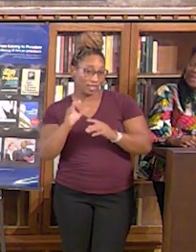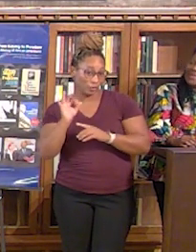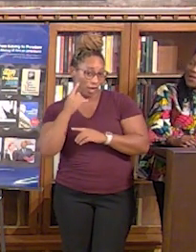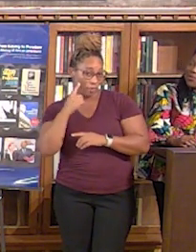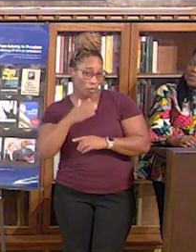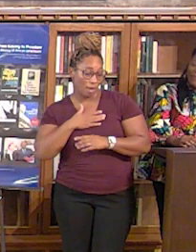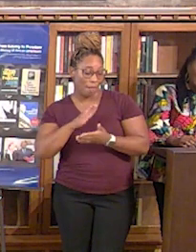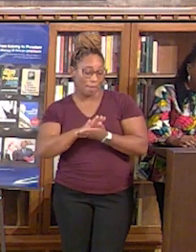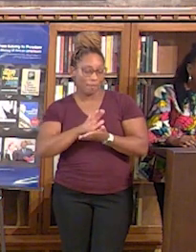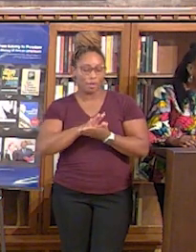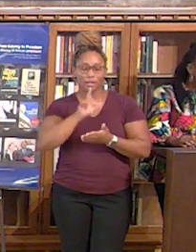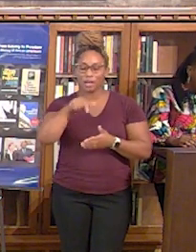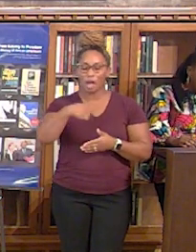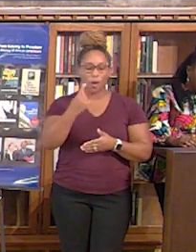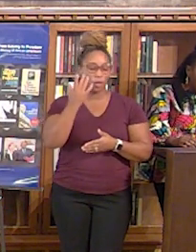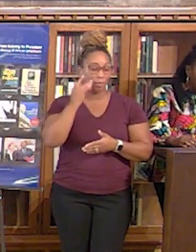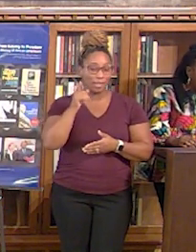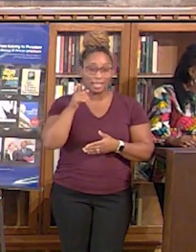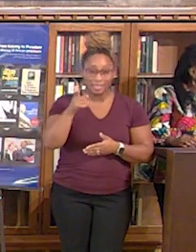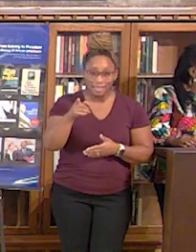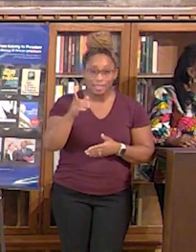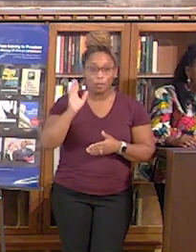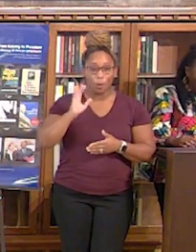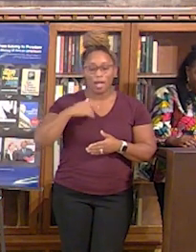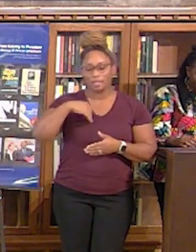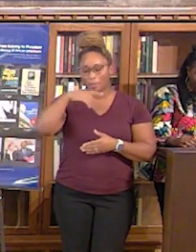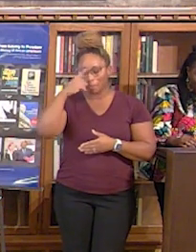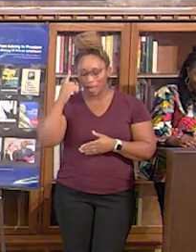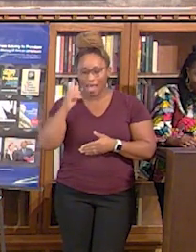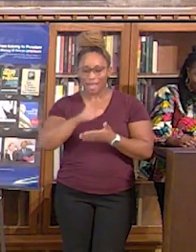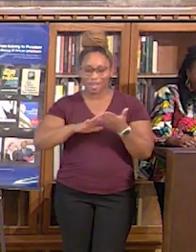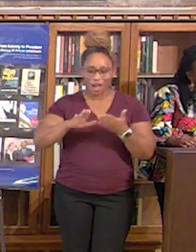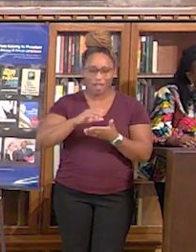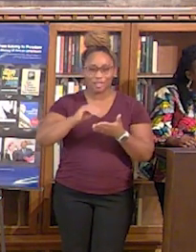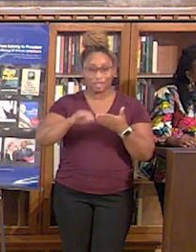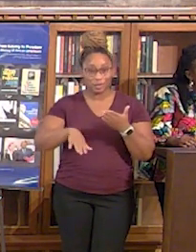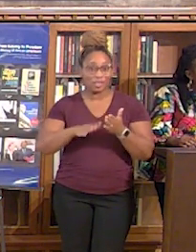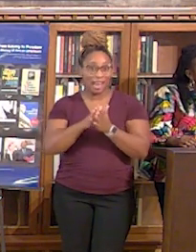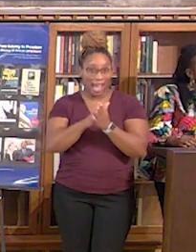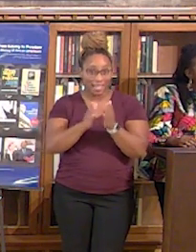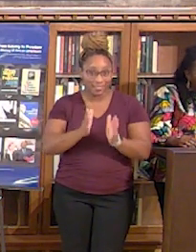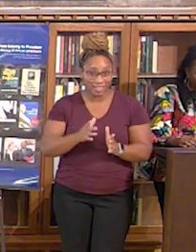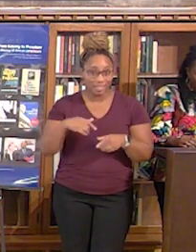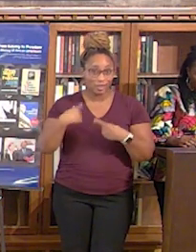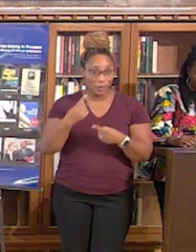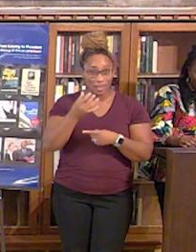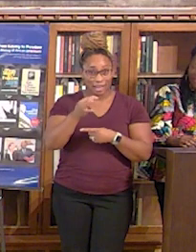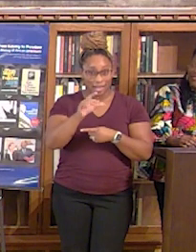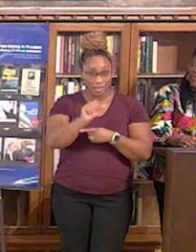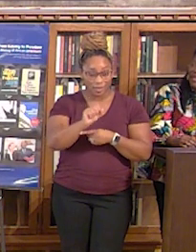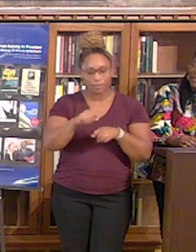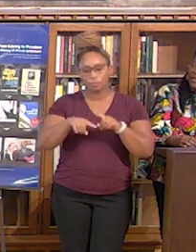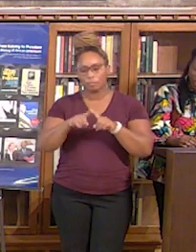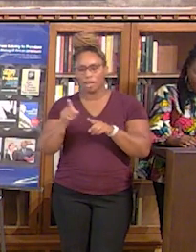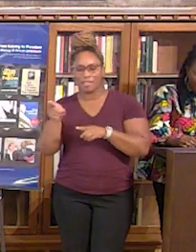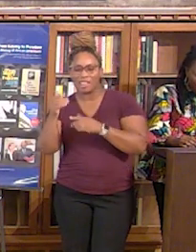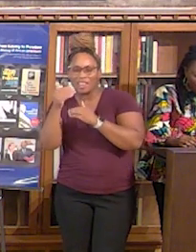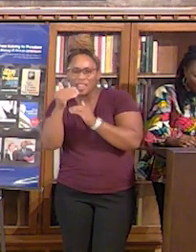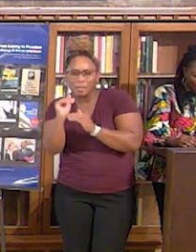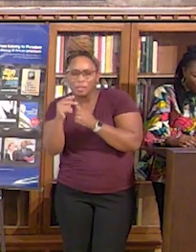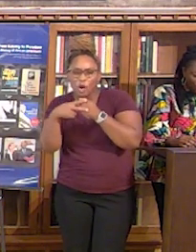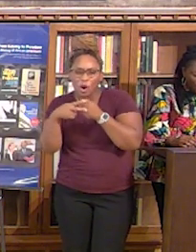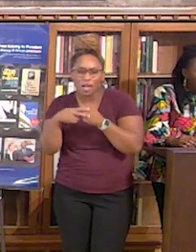paper not only because he was a black college student activist in the 1930s but also because of the limited